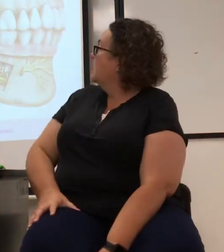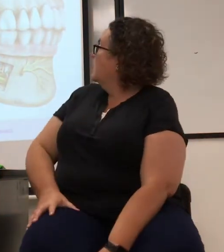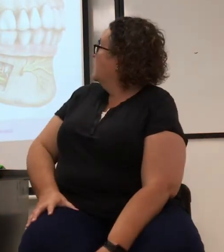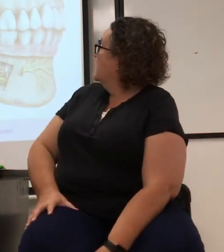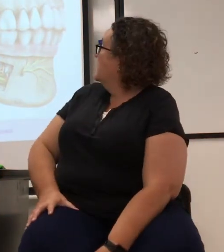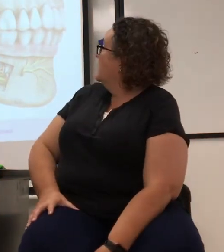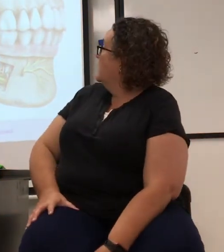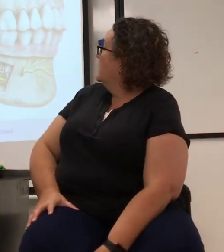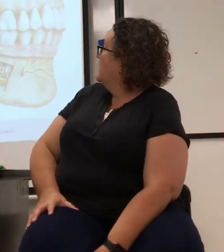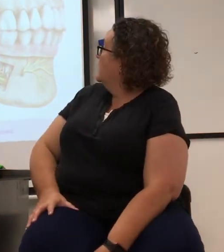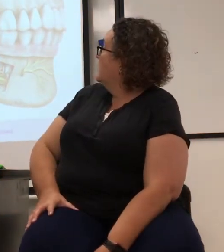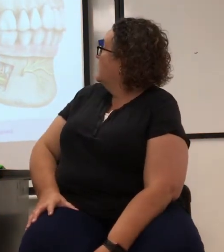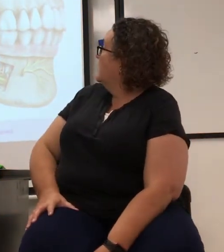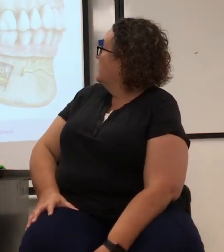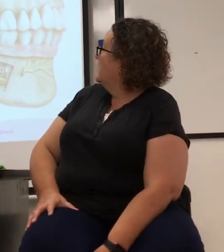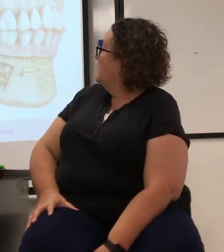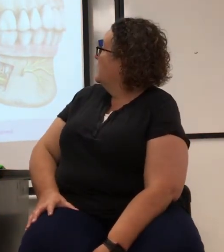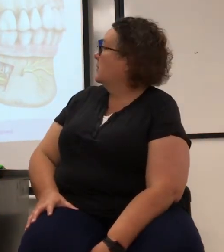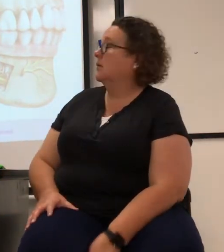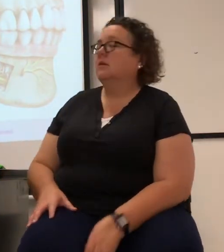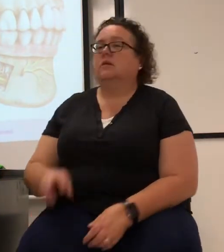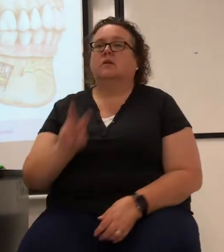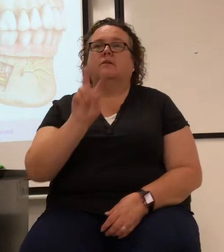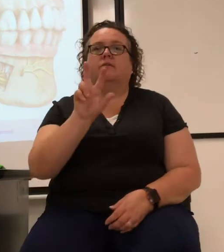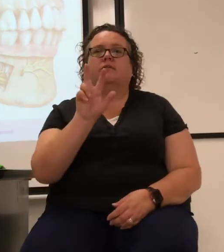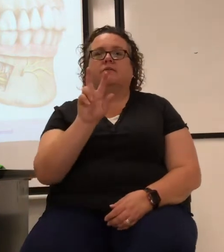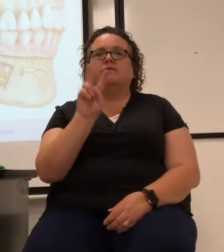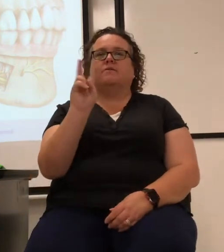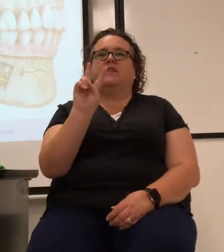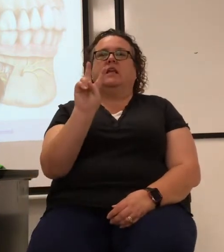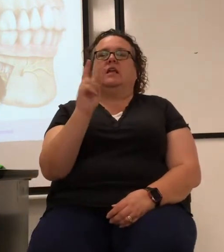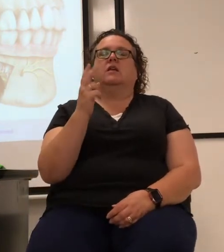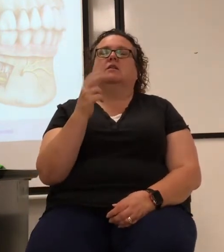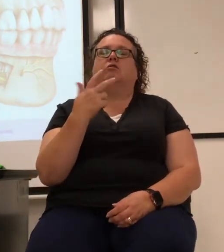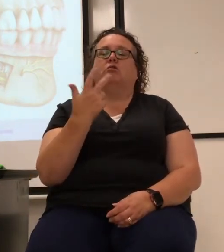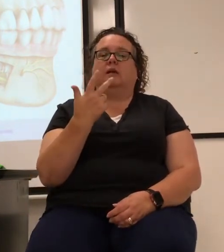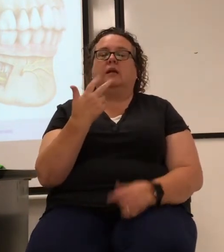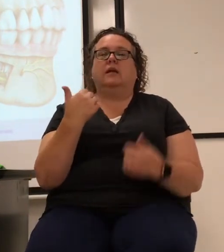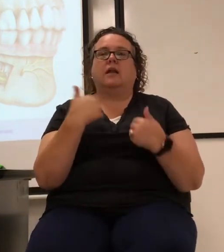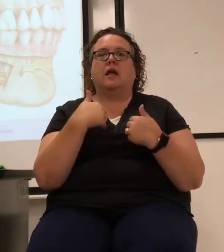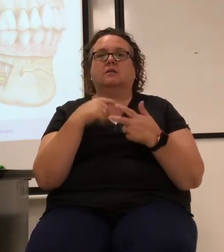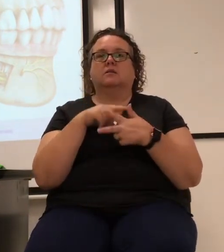If you look at the trigeminal nerve, it's got 3 branches, the third division.